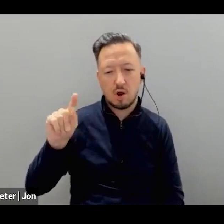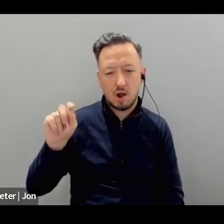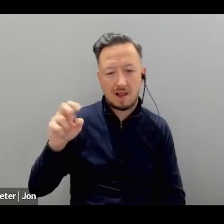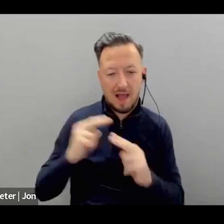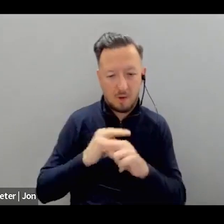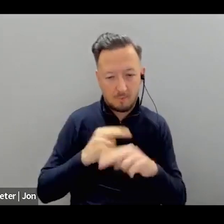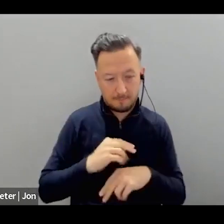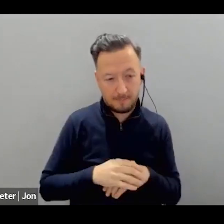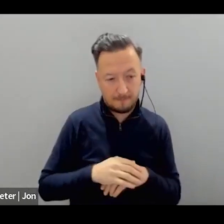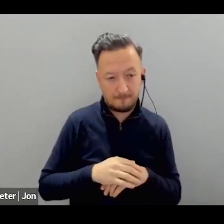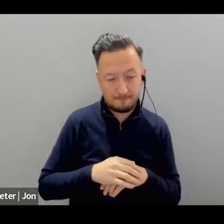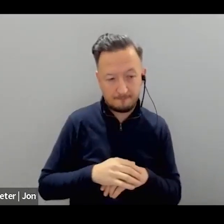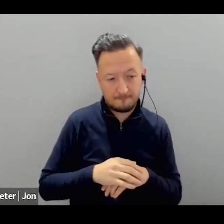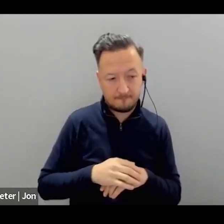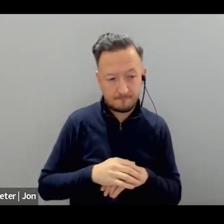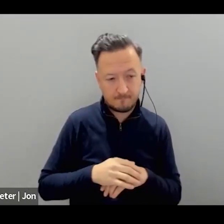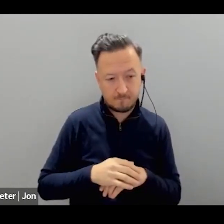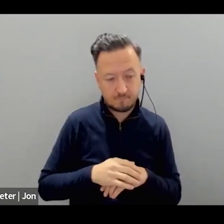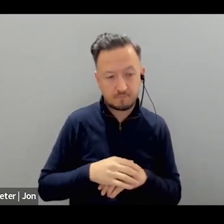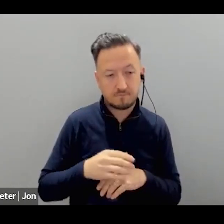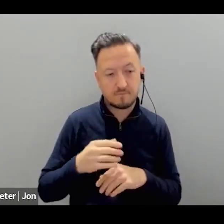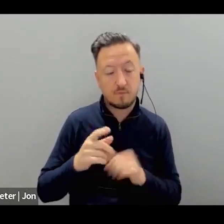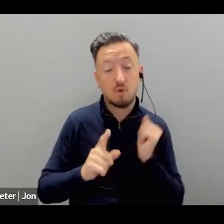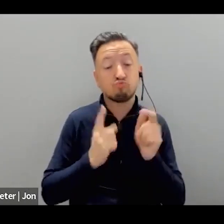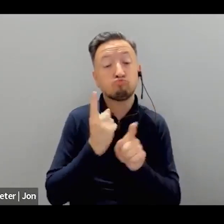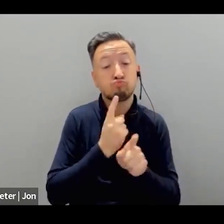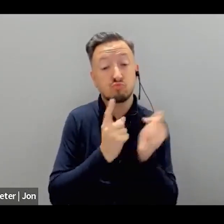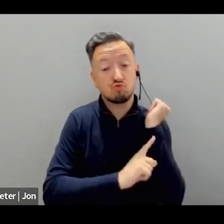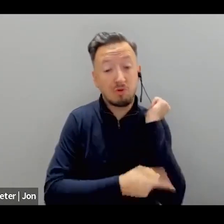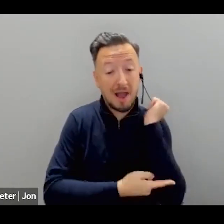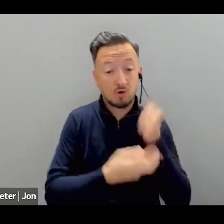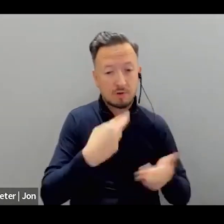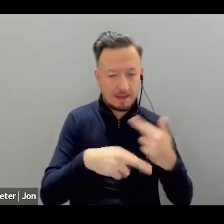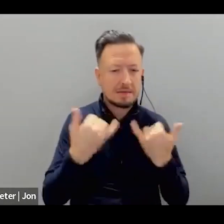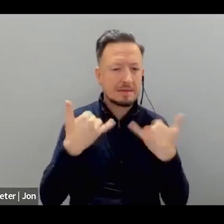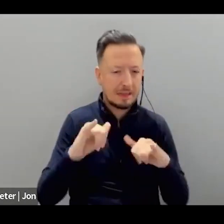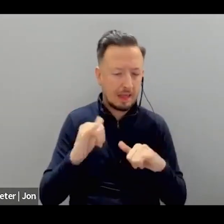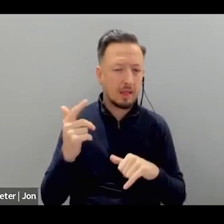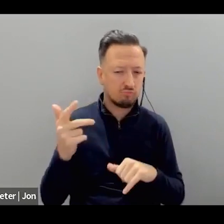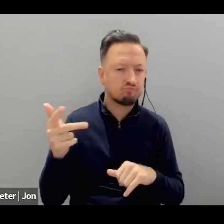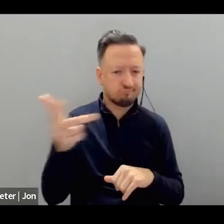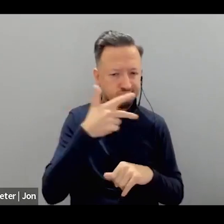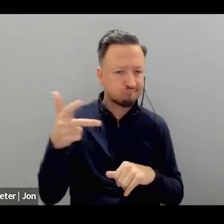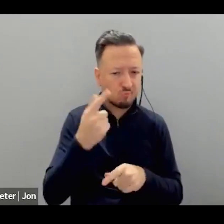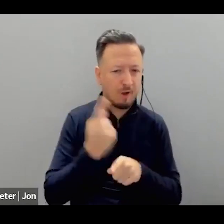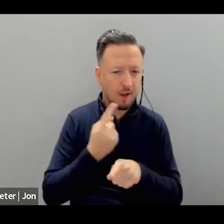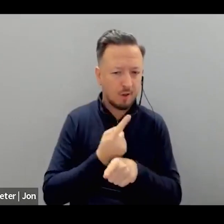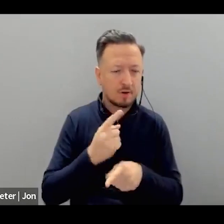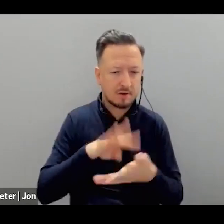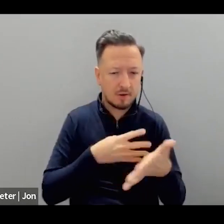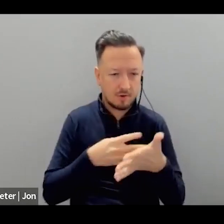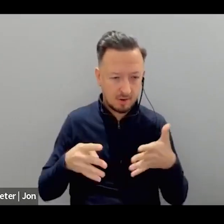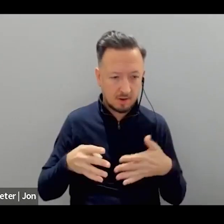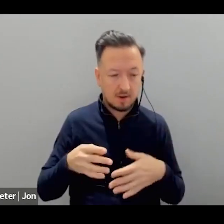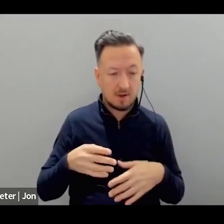Our waste borough trucks are running their regular routes for trash and recycling today where available. A drop-off site for